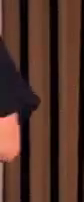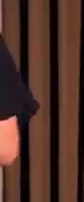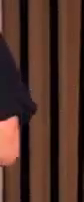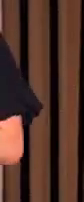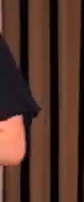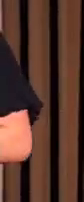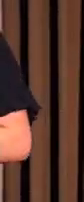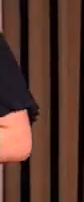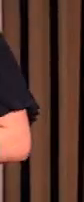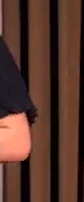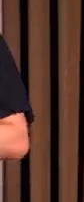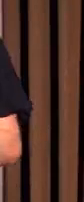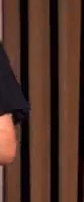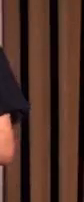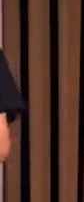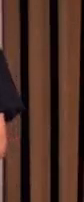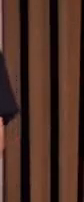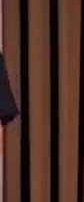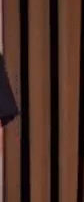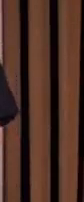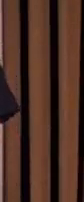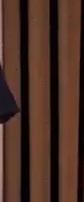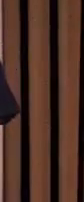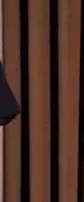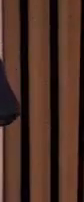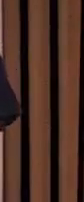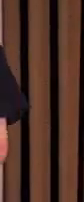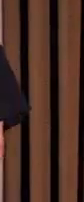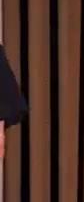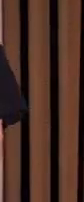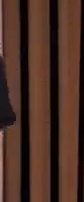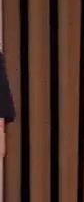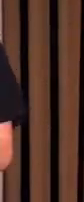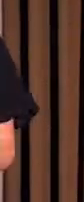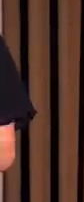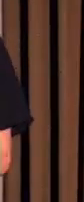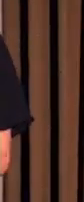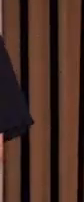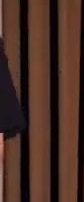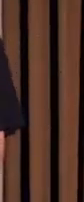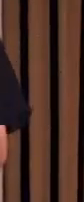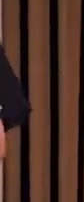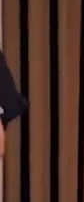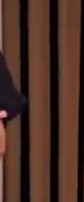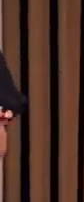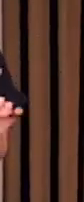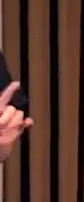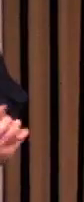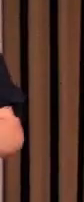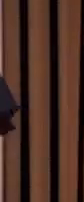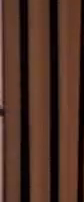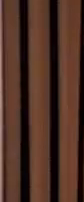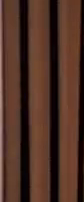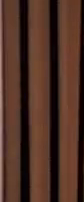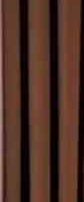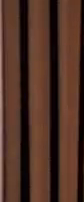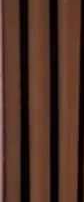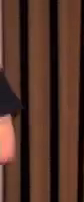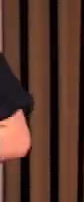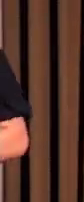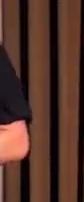was 90.2%. And that was up from previous reports. And certainly today,